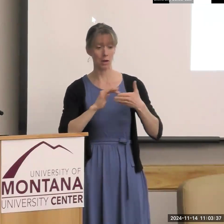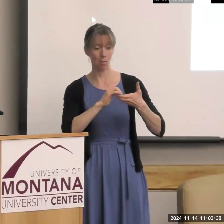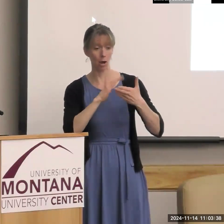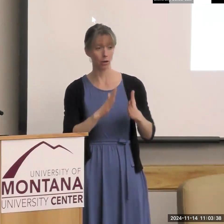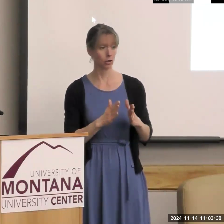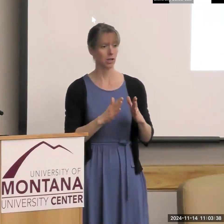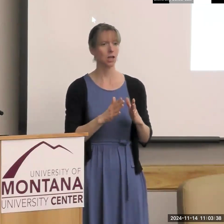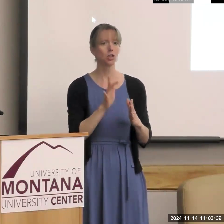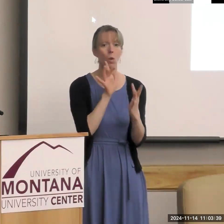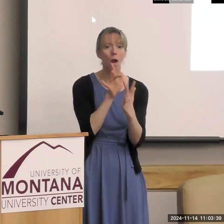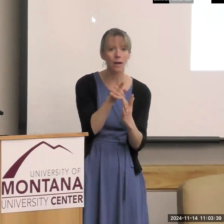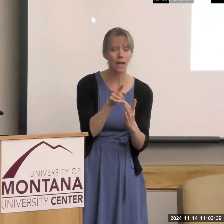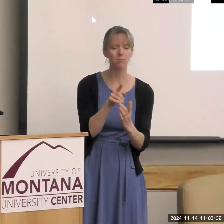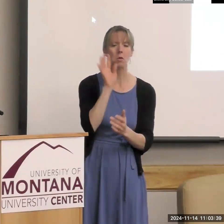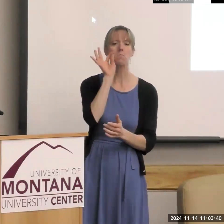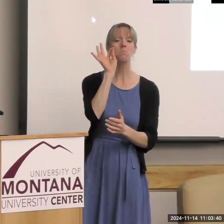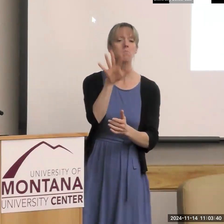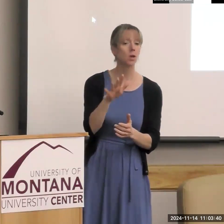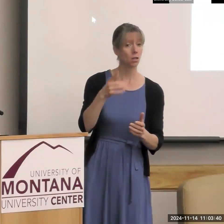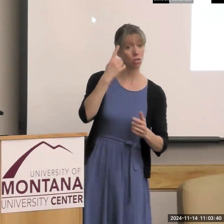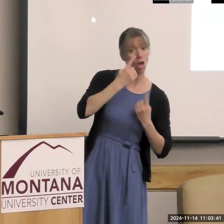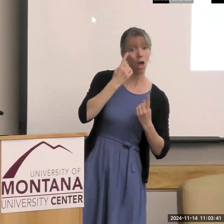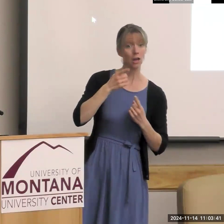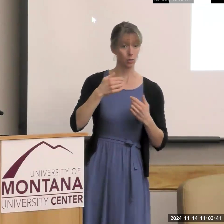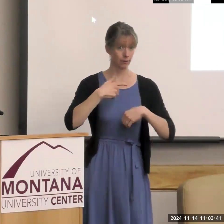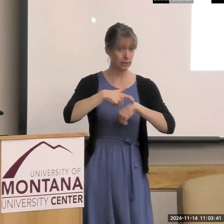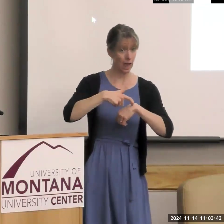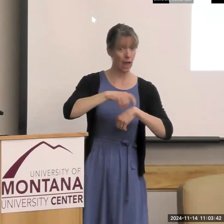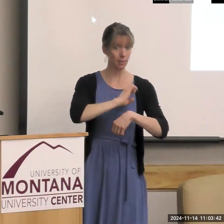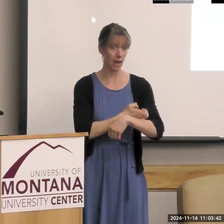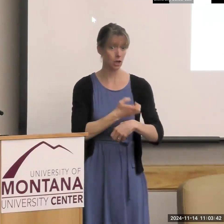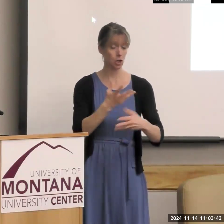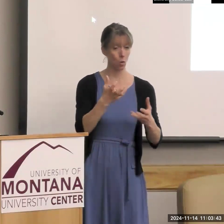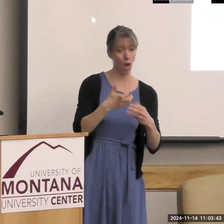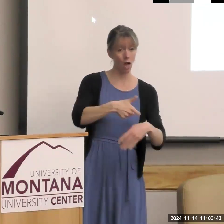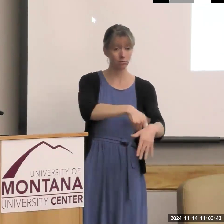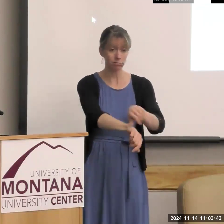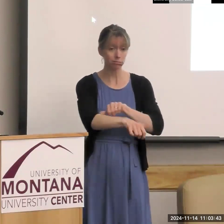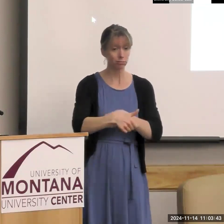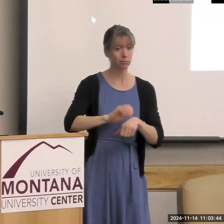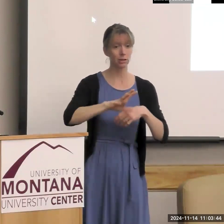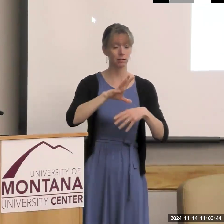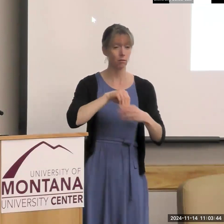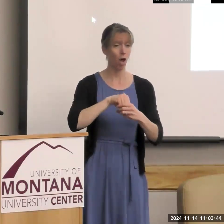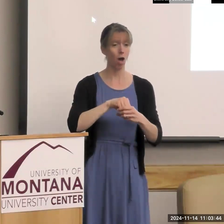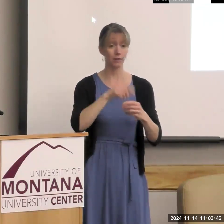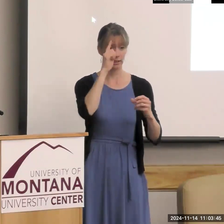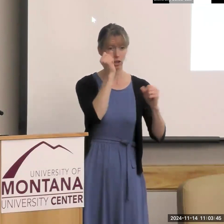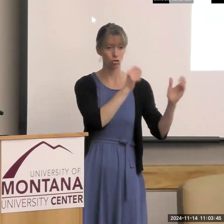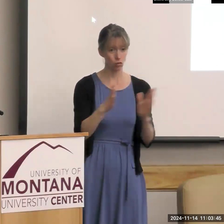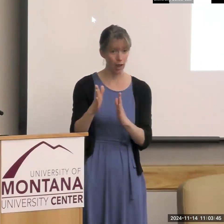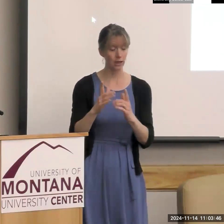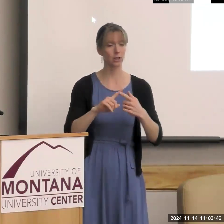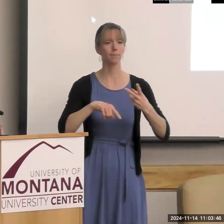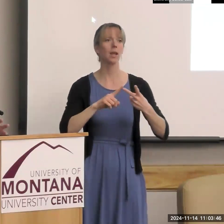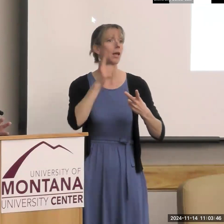them a call, pitch it to them. Do they have the time, energy, inclination to participate in that strategy? Think about